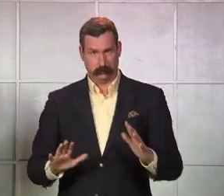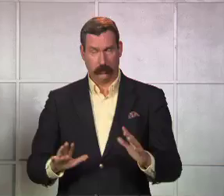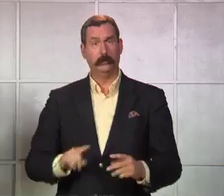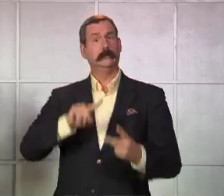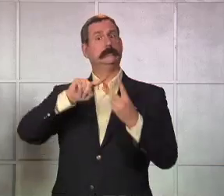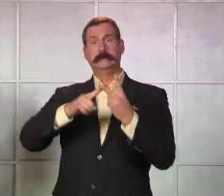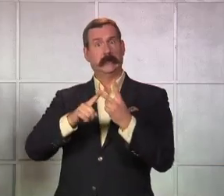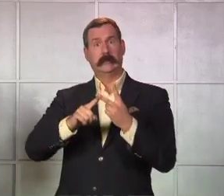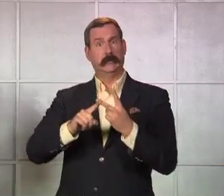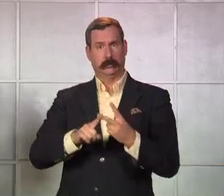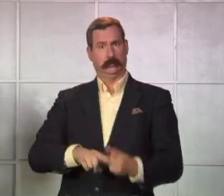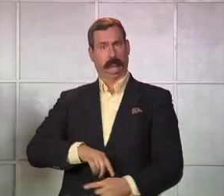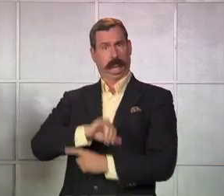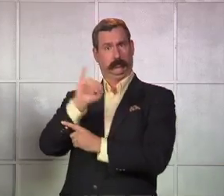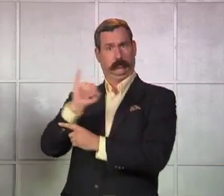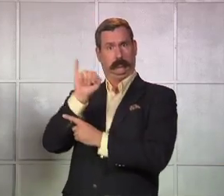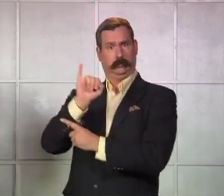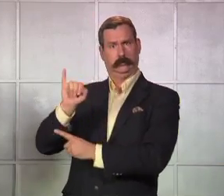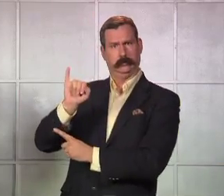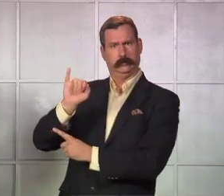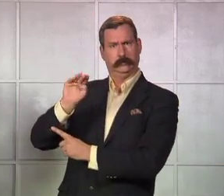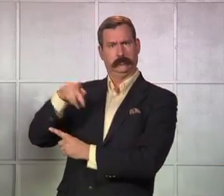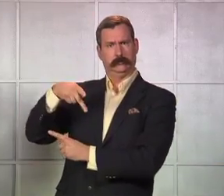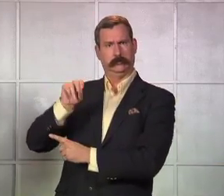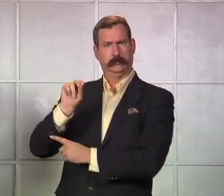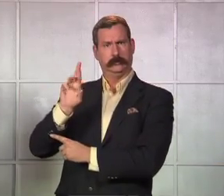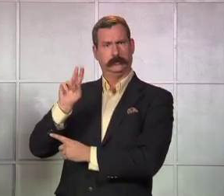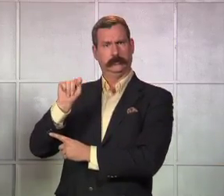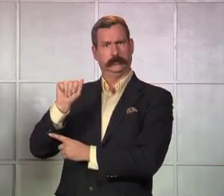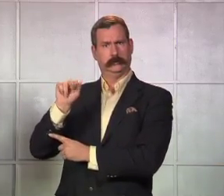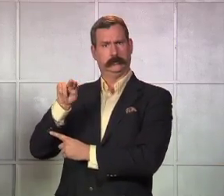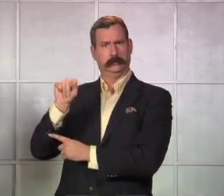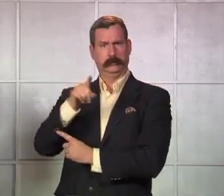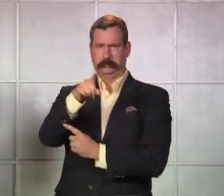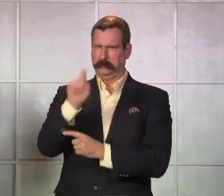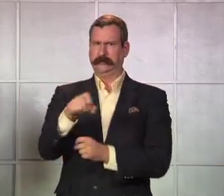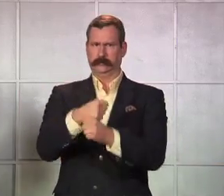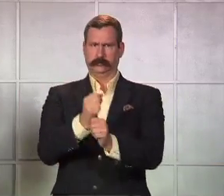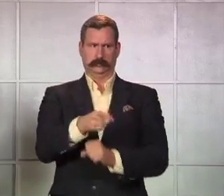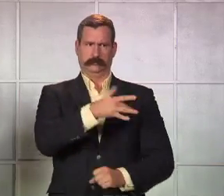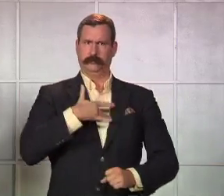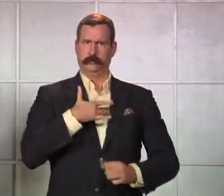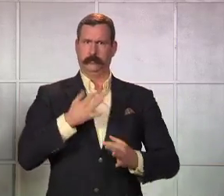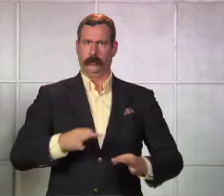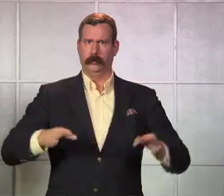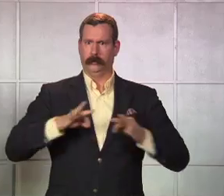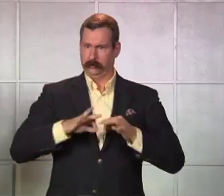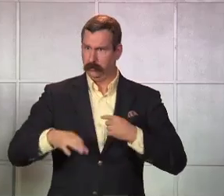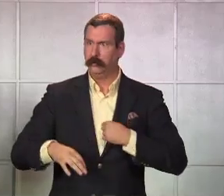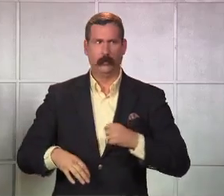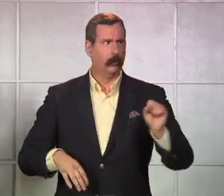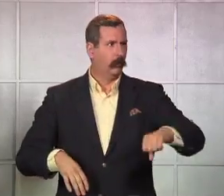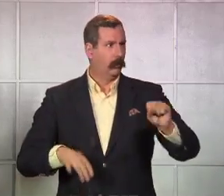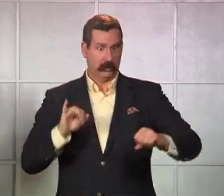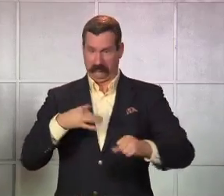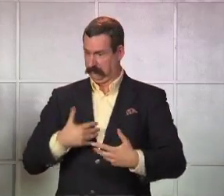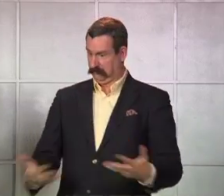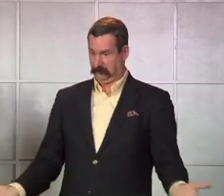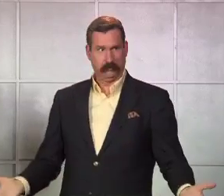of them, they will be persuaded to join you. I stands for important. You must make people feel important. If you can do that, you will